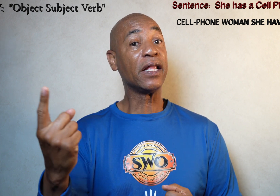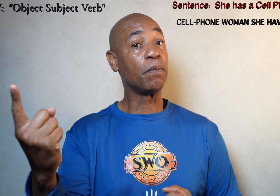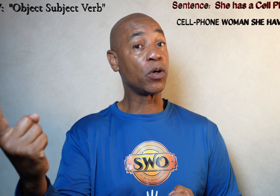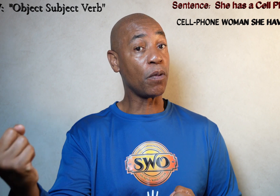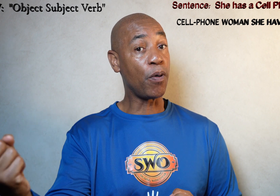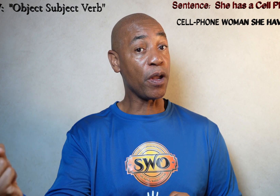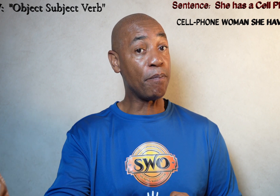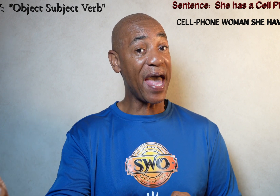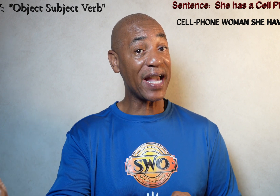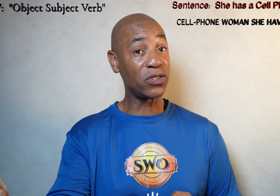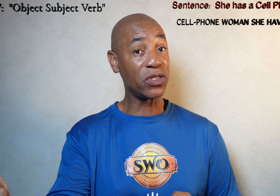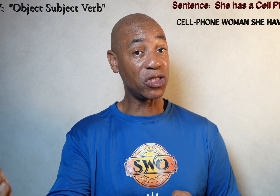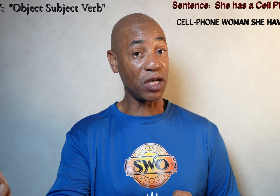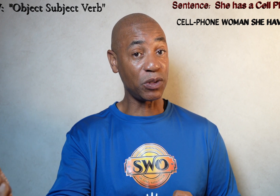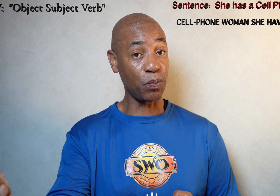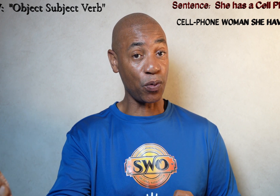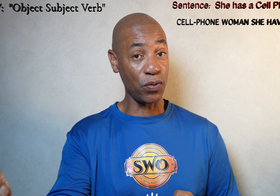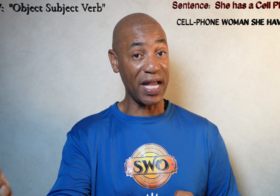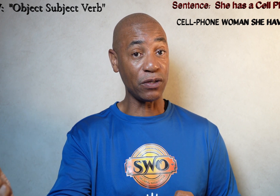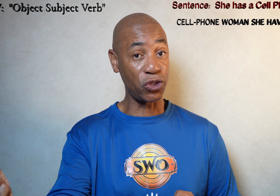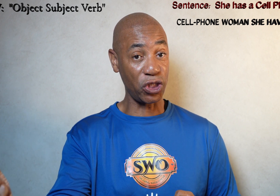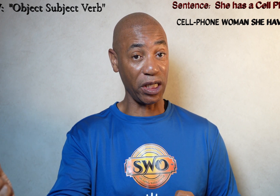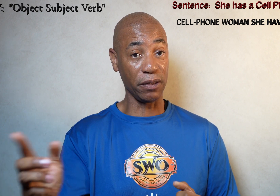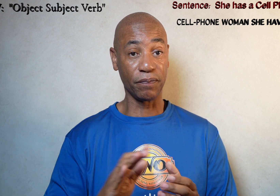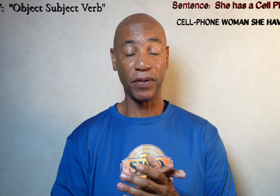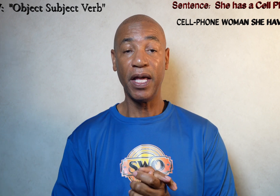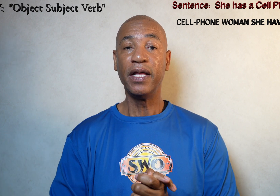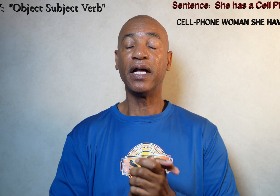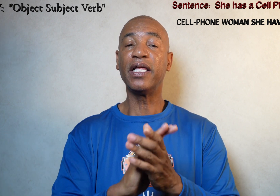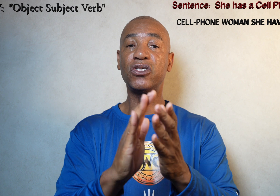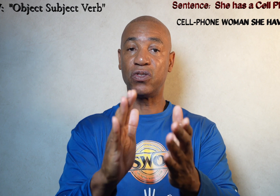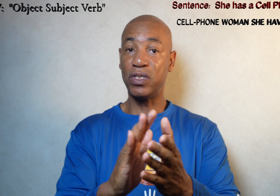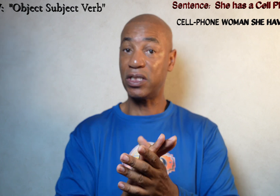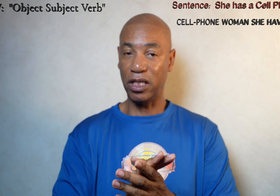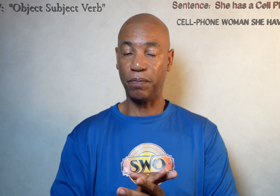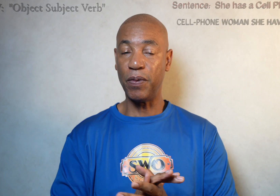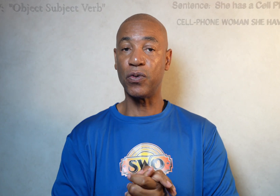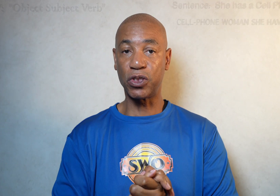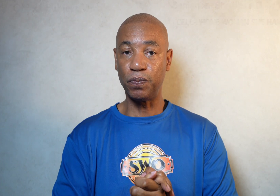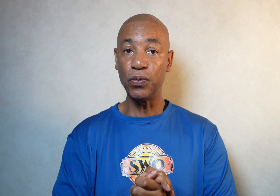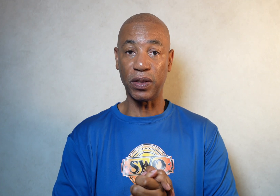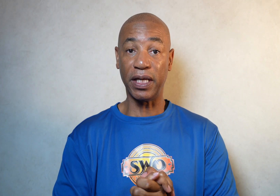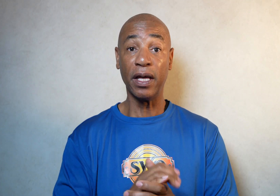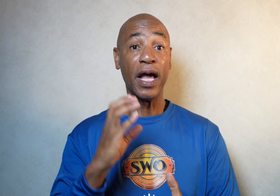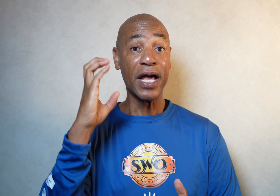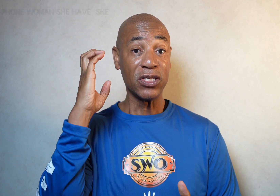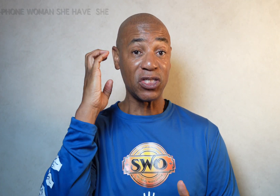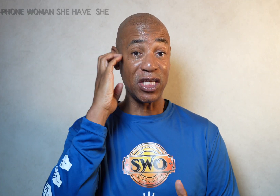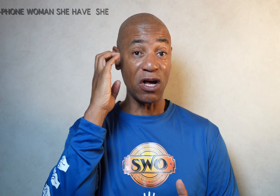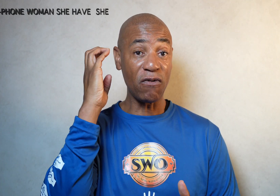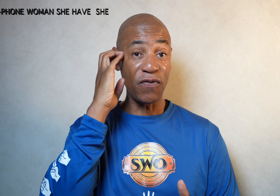I'm going to point back to the subject pronoun she. Now let's do this a little bit more smoothly. Cell